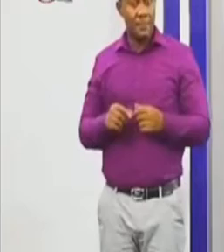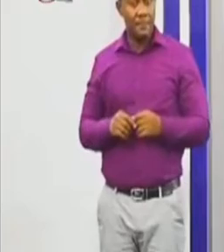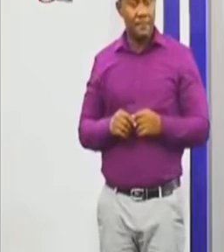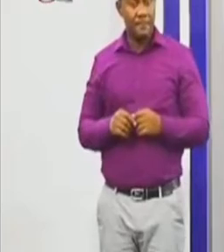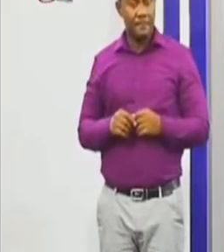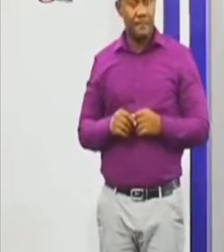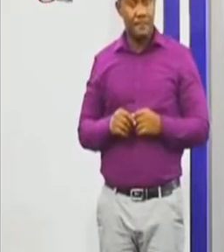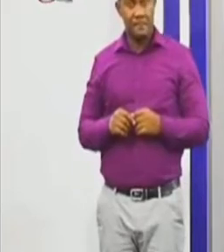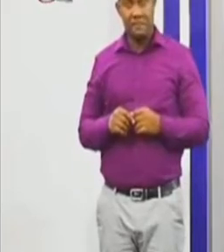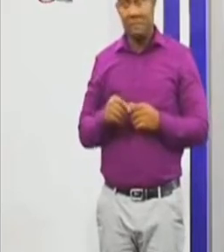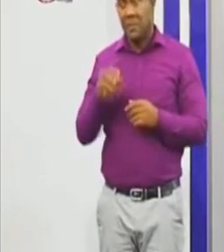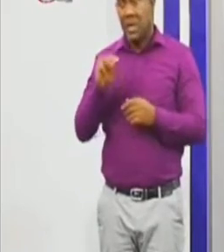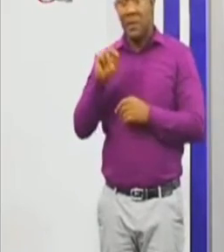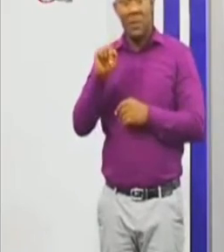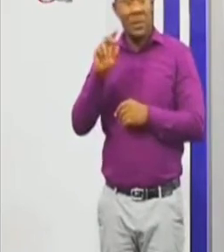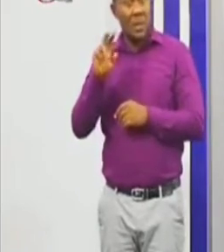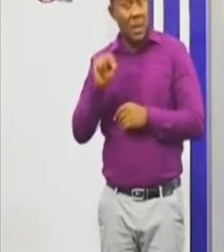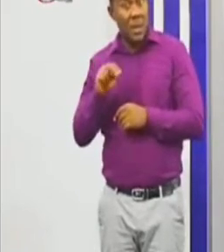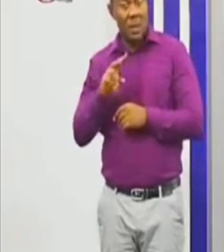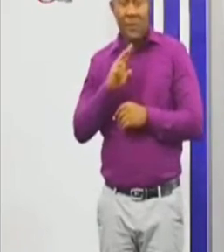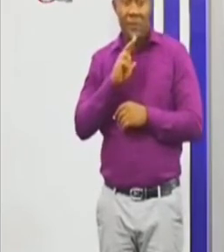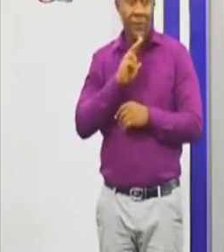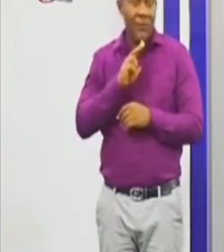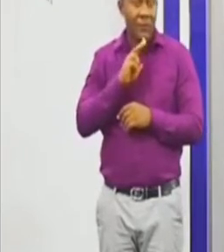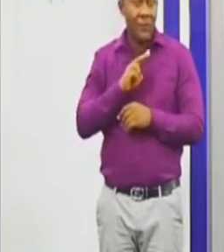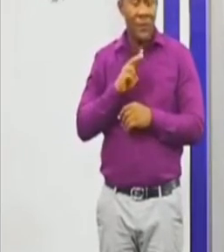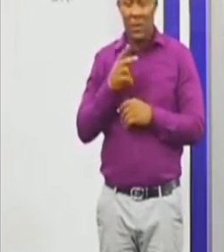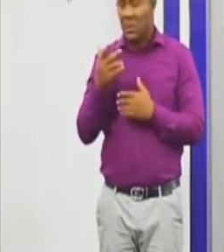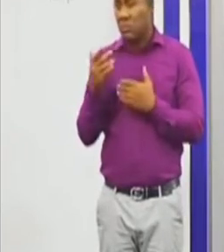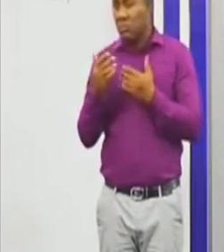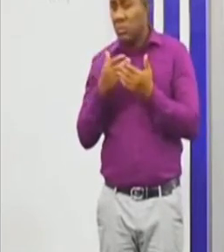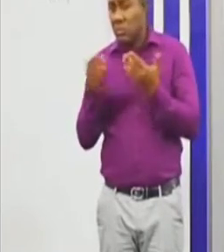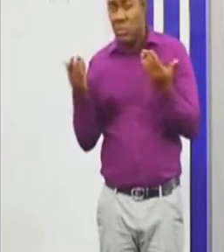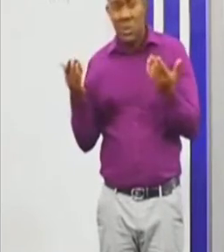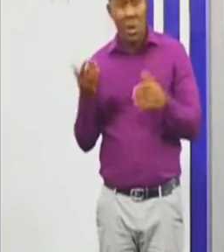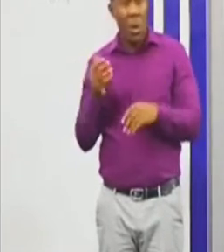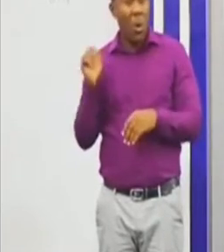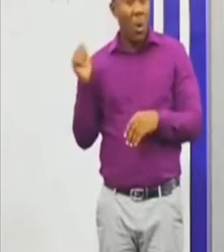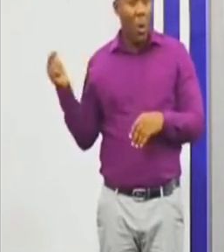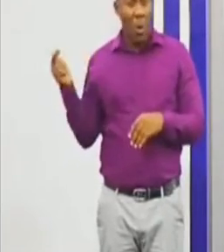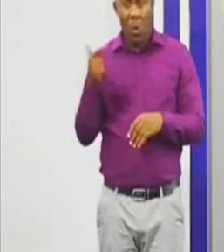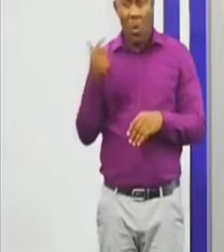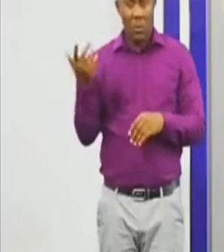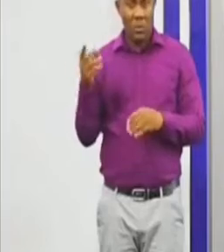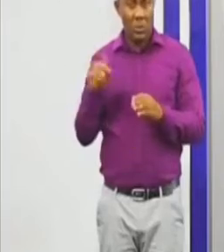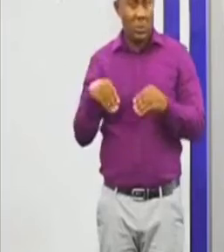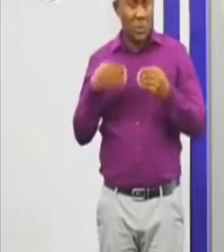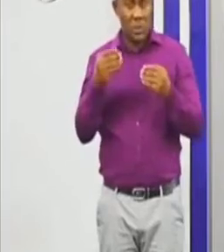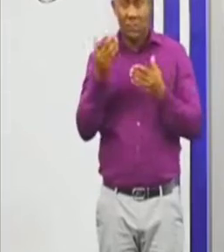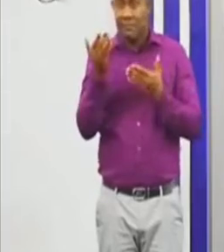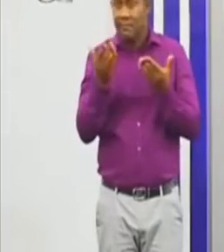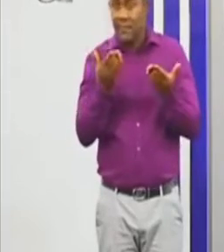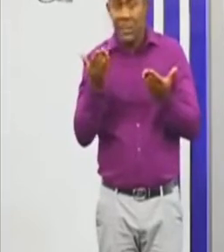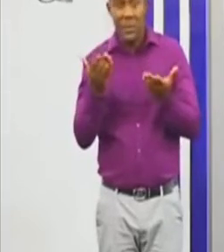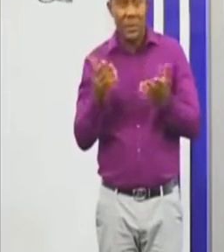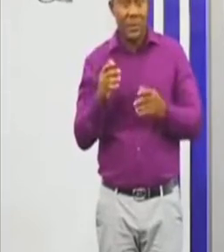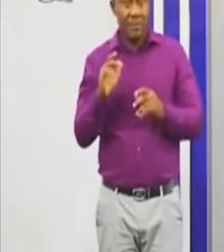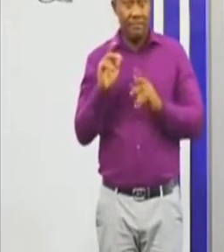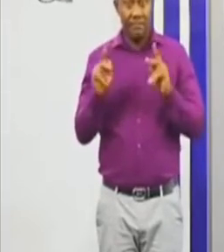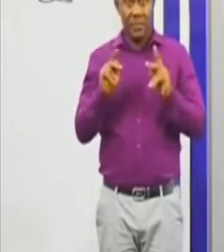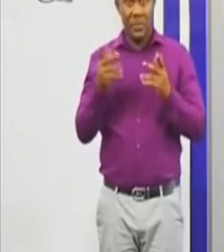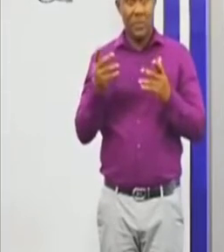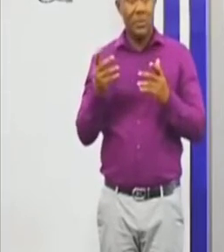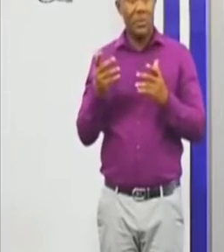telecoms companies have all zero-rated, i.e. they provided the service at no cost to customers